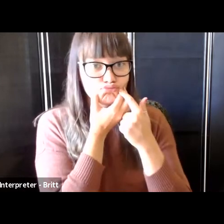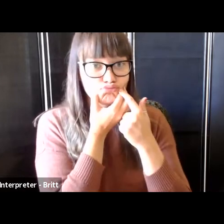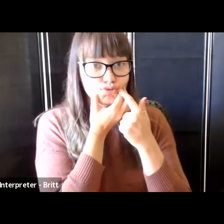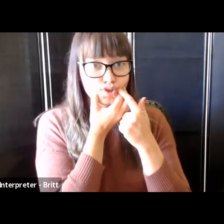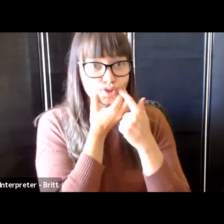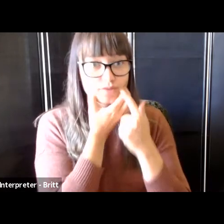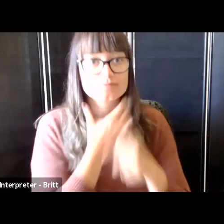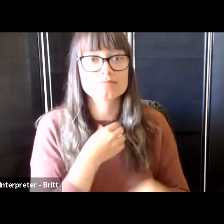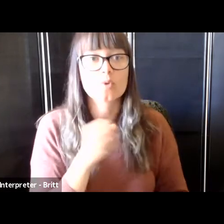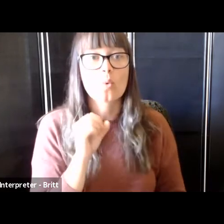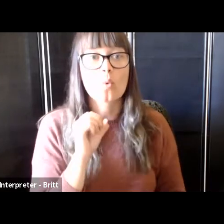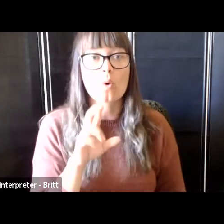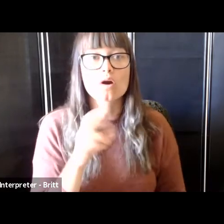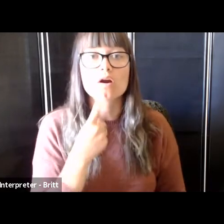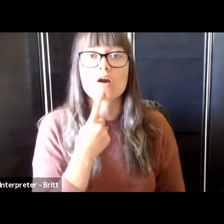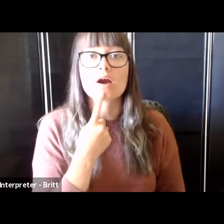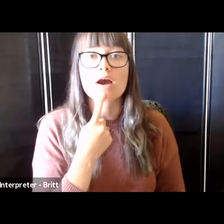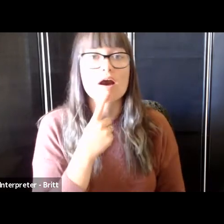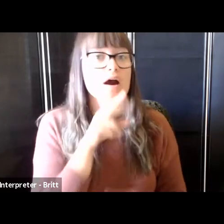or,